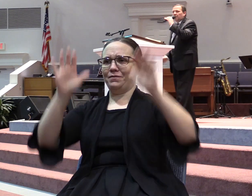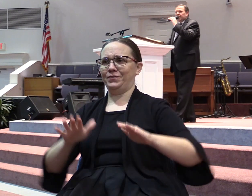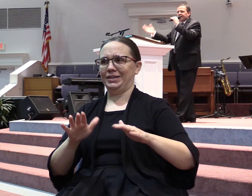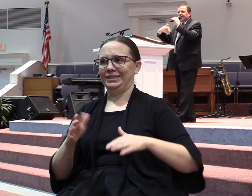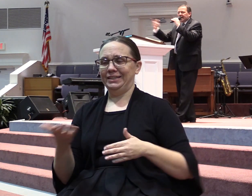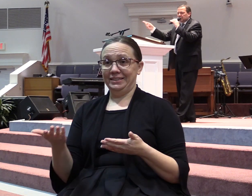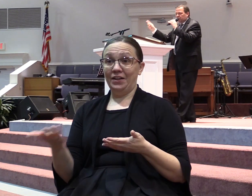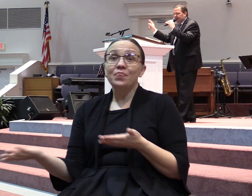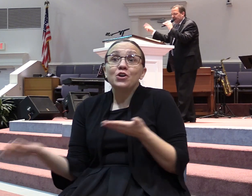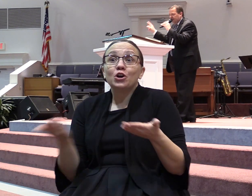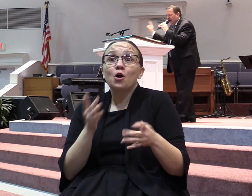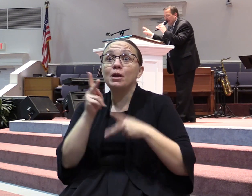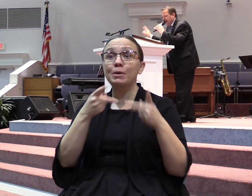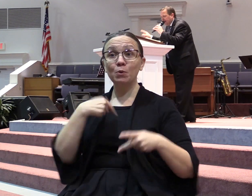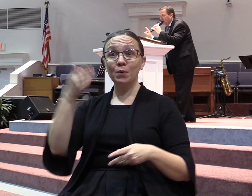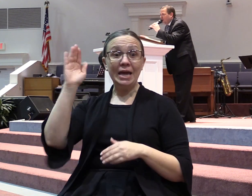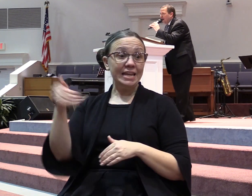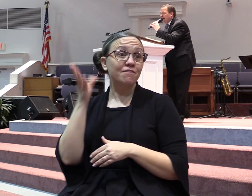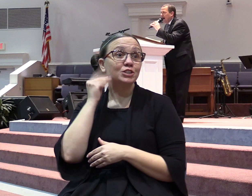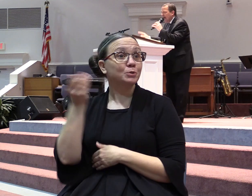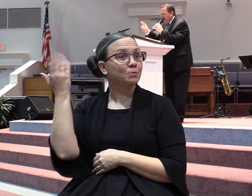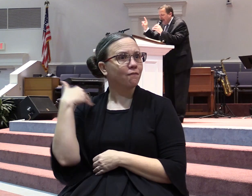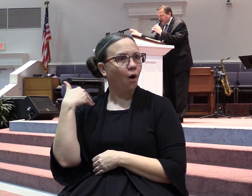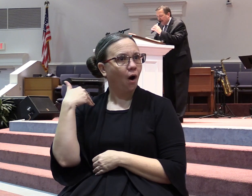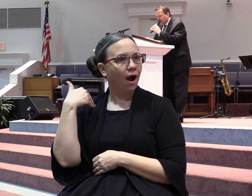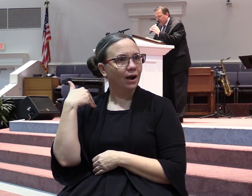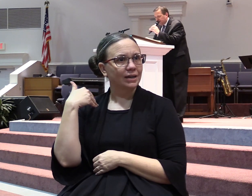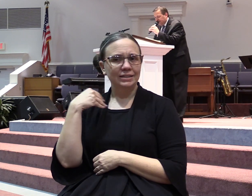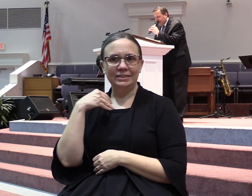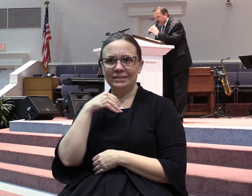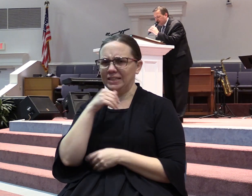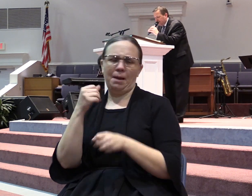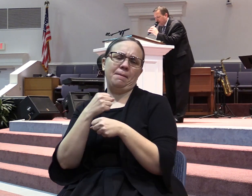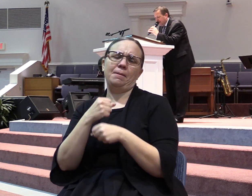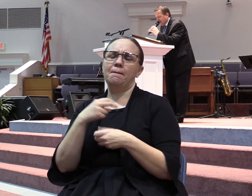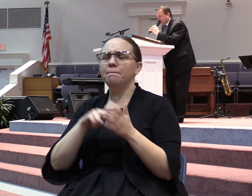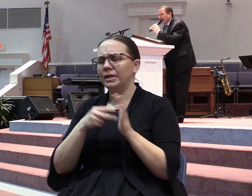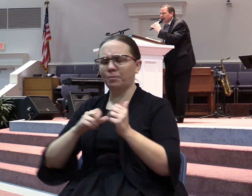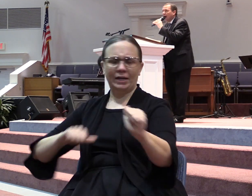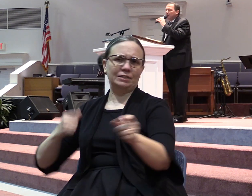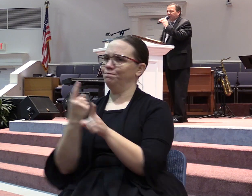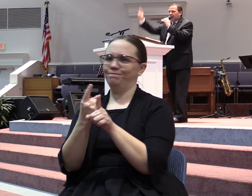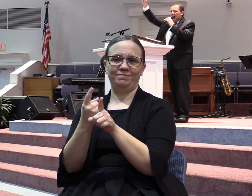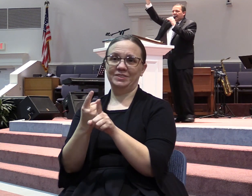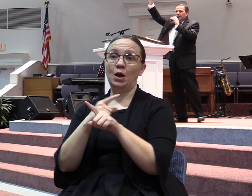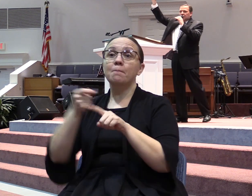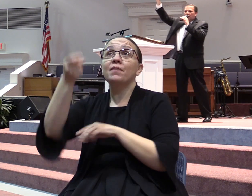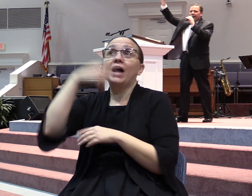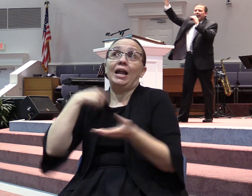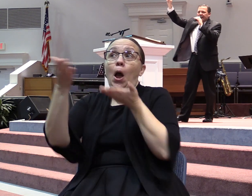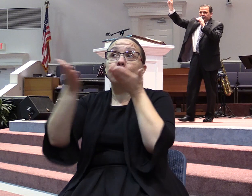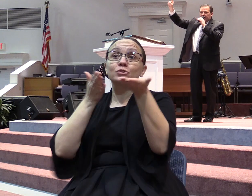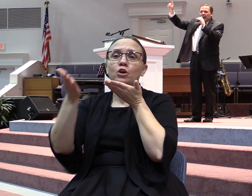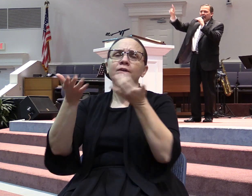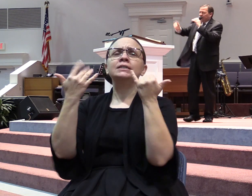They're going to bring connections we'd have never had any other way. And that's not a justification of their backsliding, but the God I'm